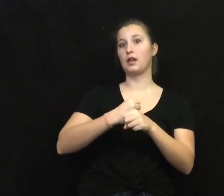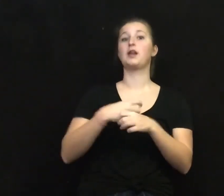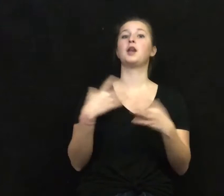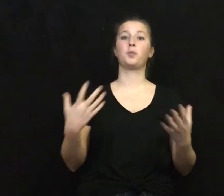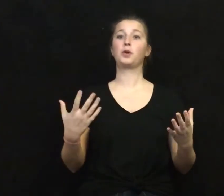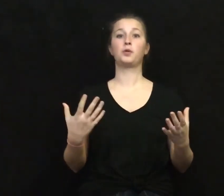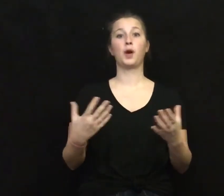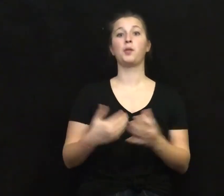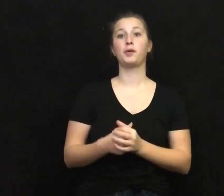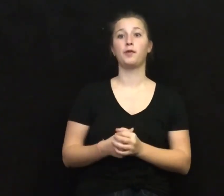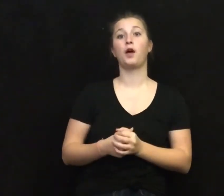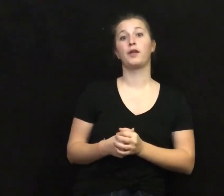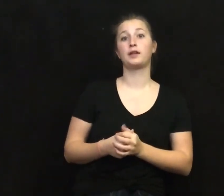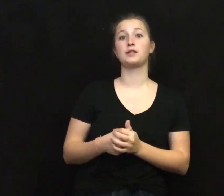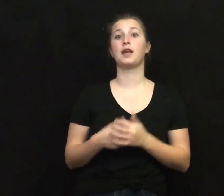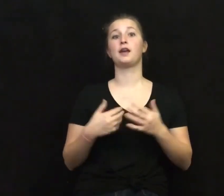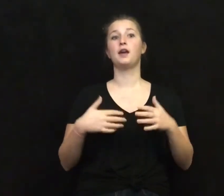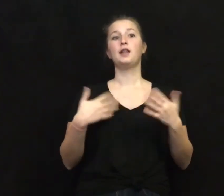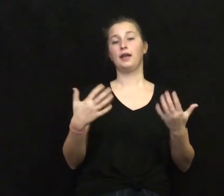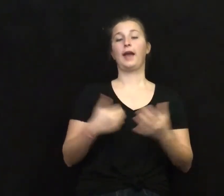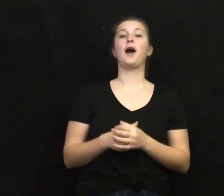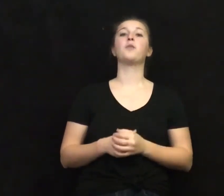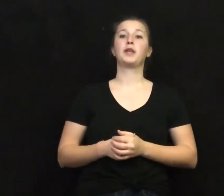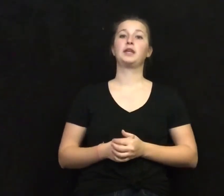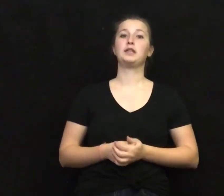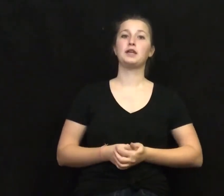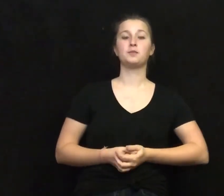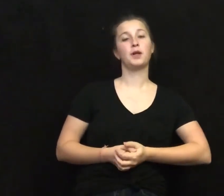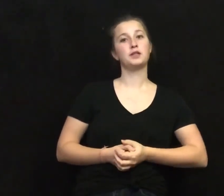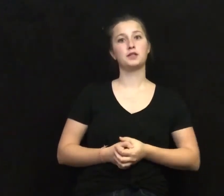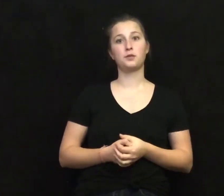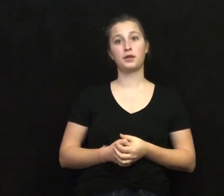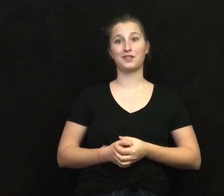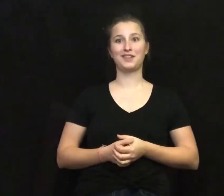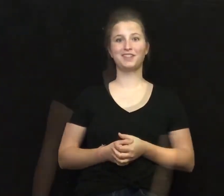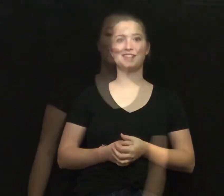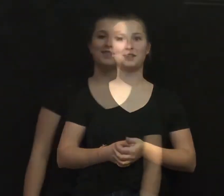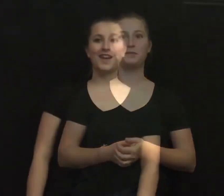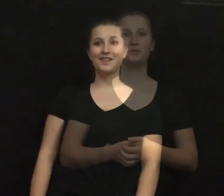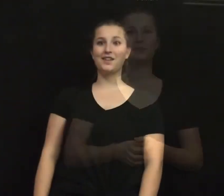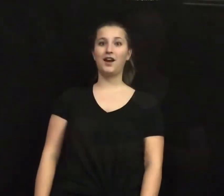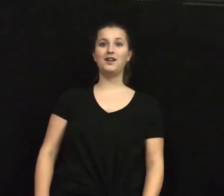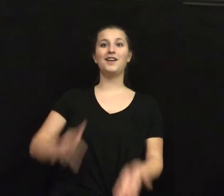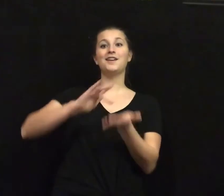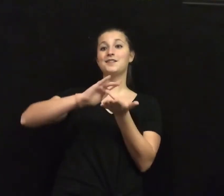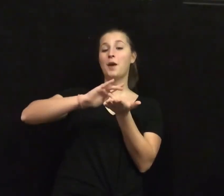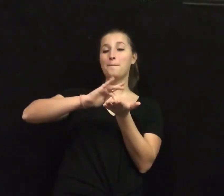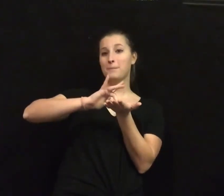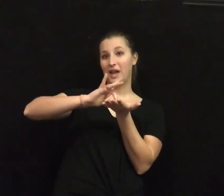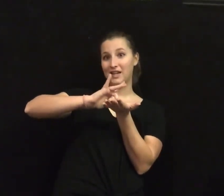a number would probably follow that to say like how many days, months, weeks, or years. The 10th sign is